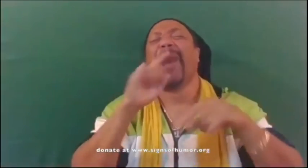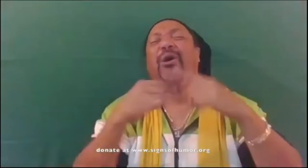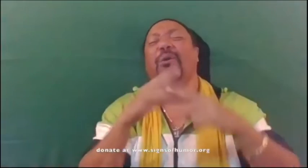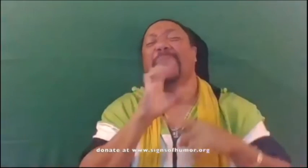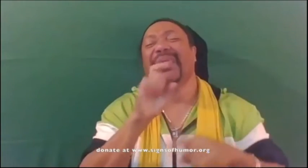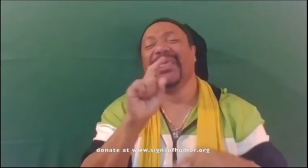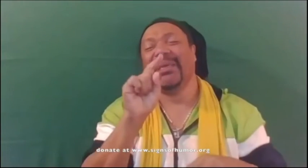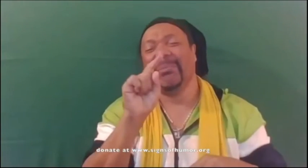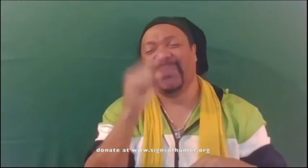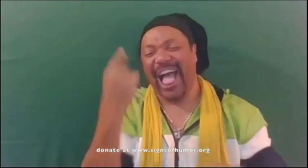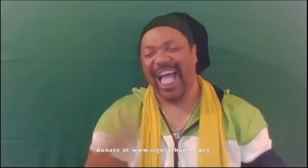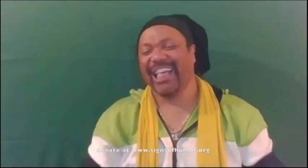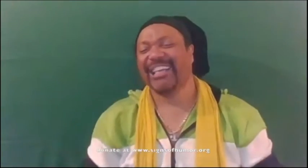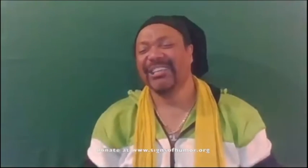And what's so great about being Black?